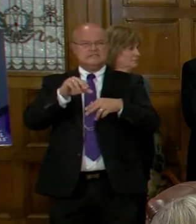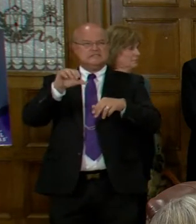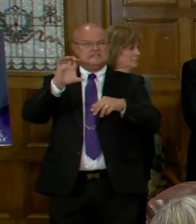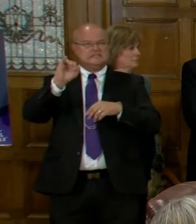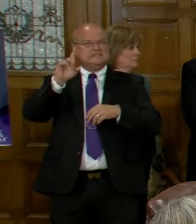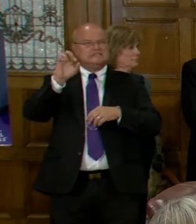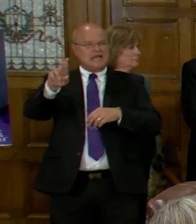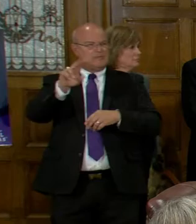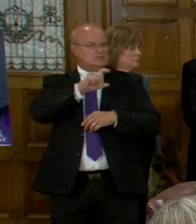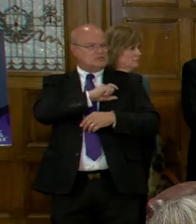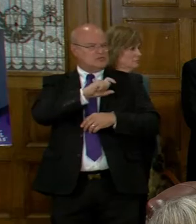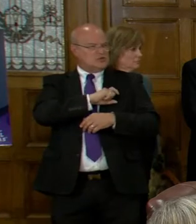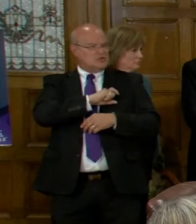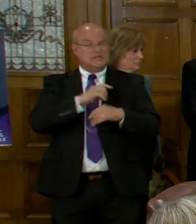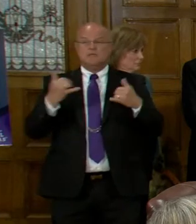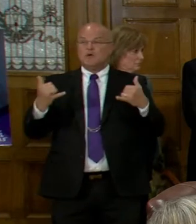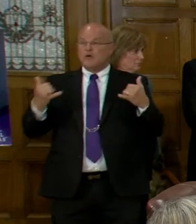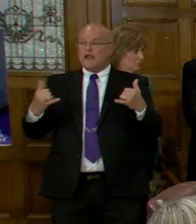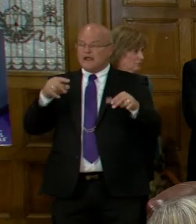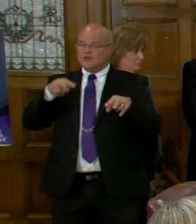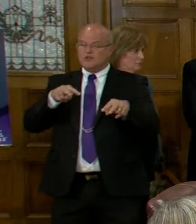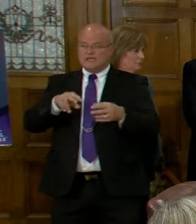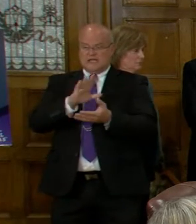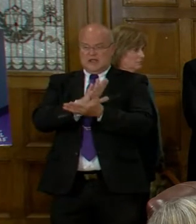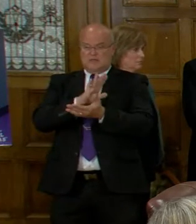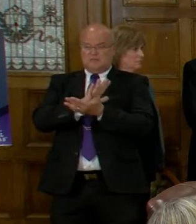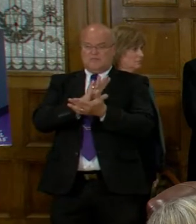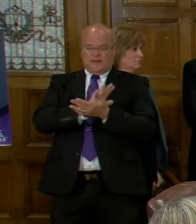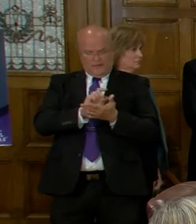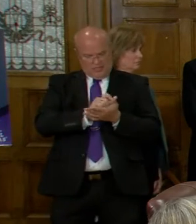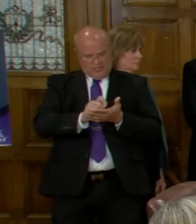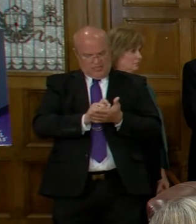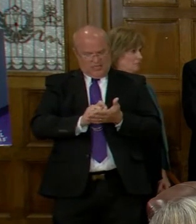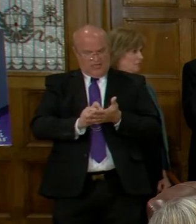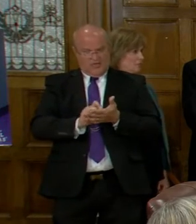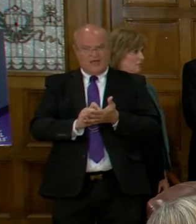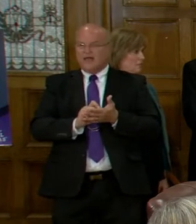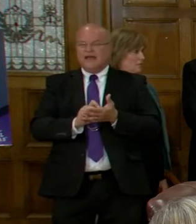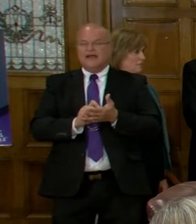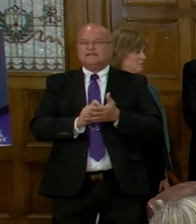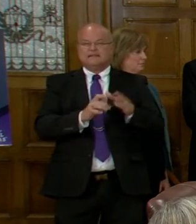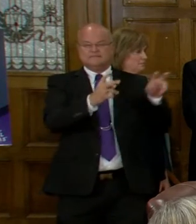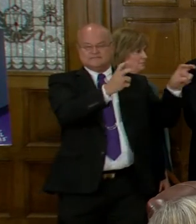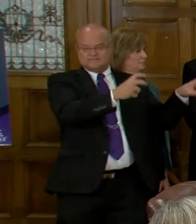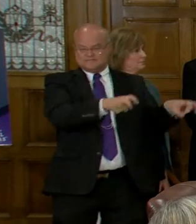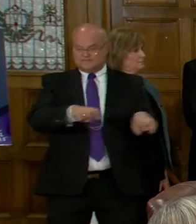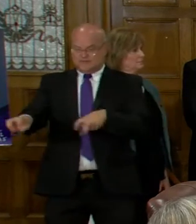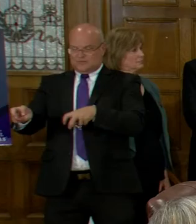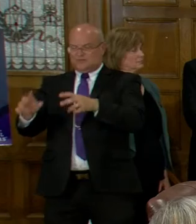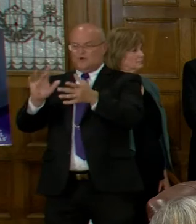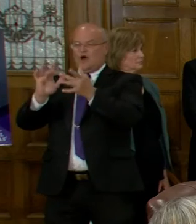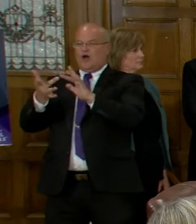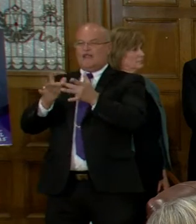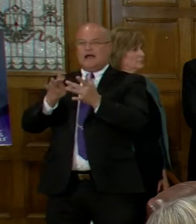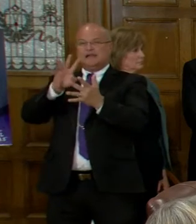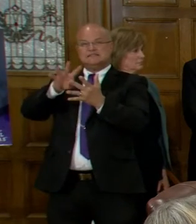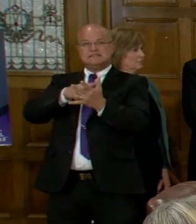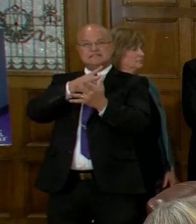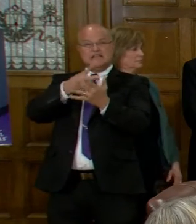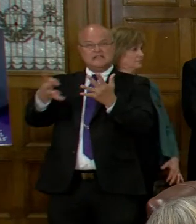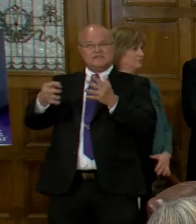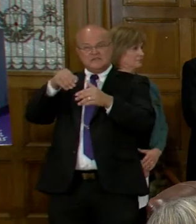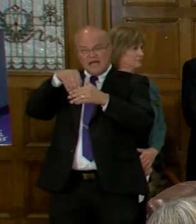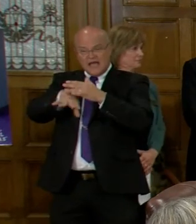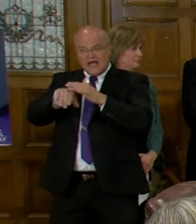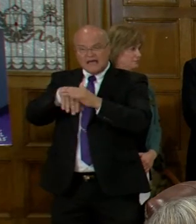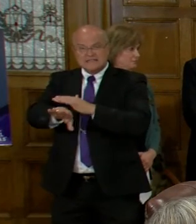out, right now they're looking at paper printouts. This allows them to go online, so they would be scheduling it, their access to